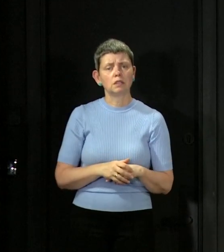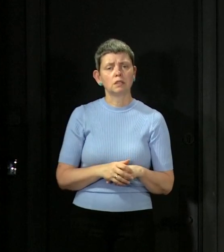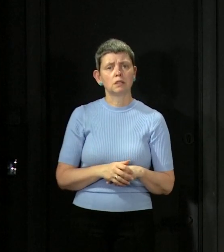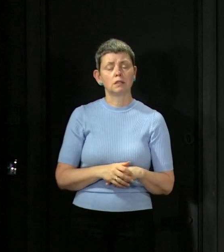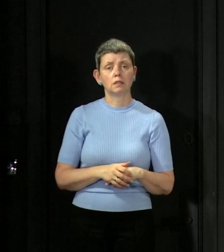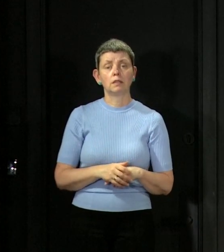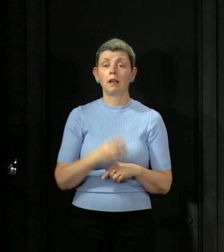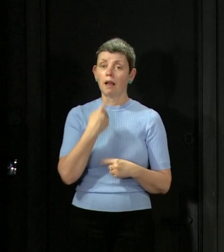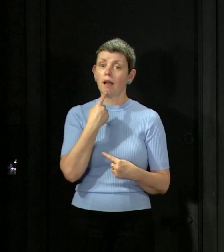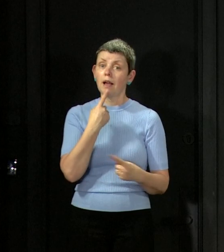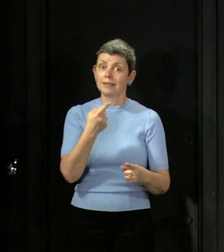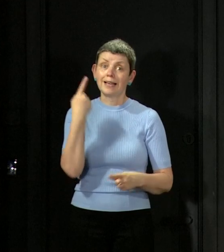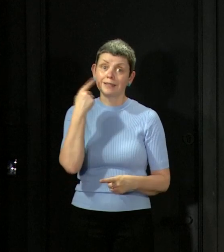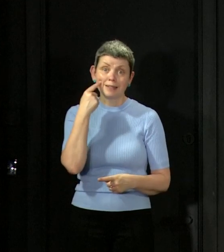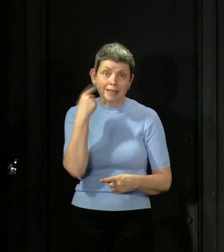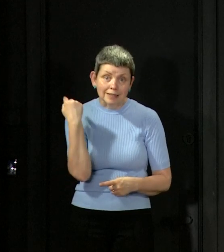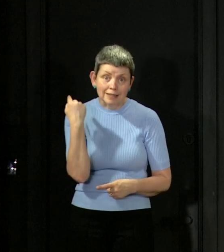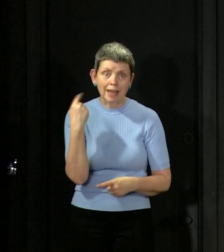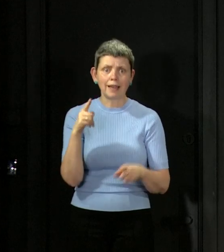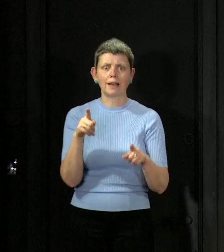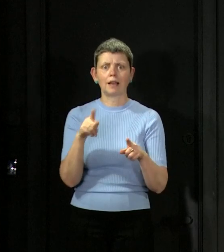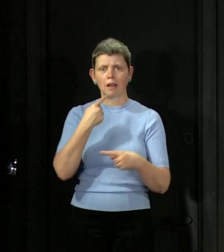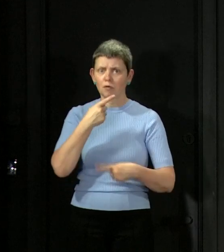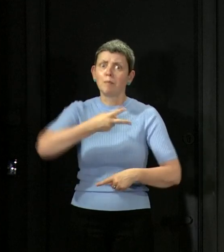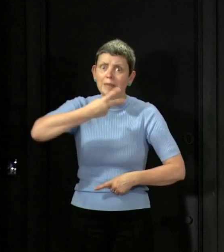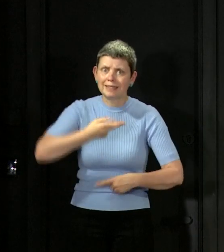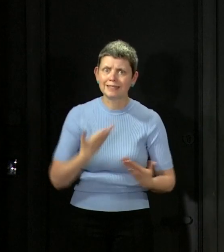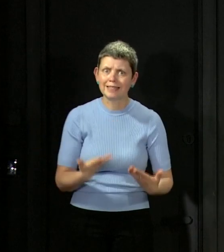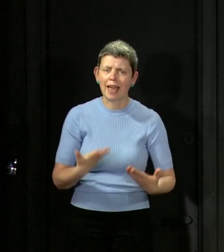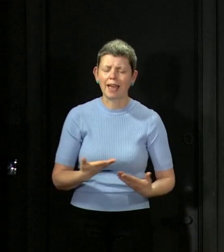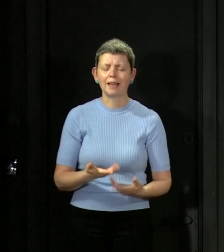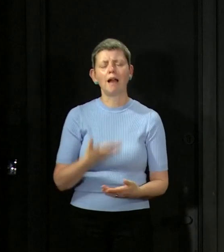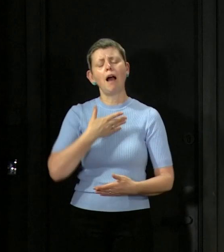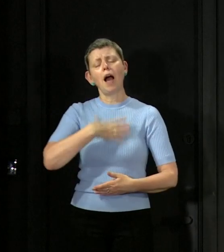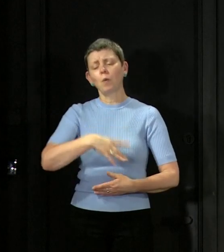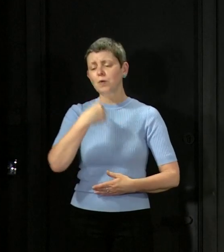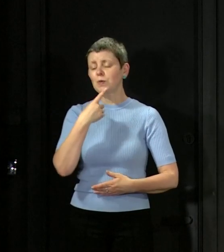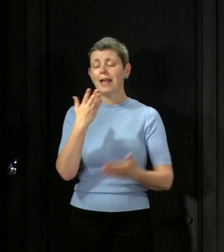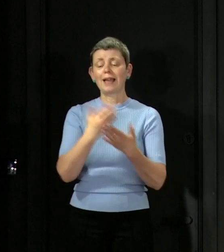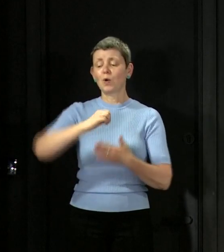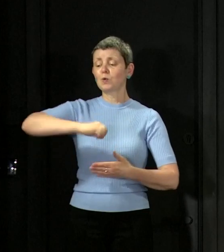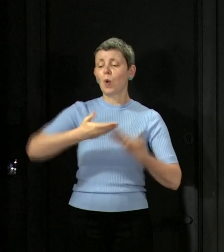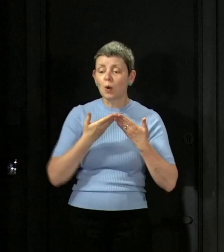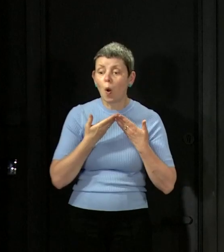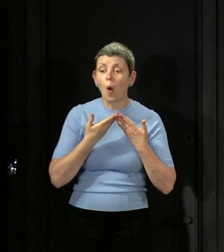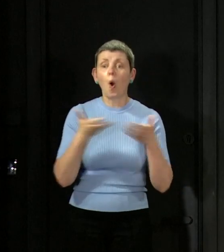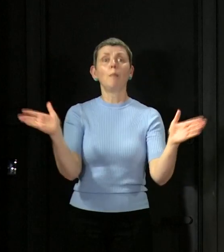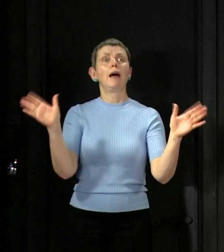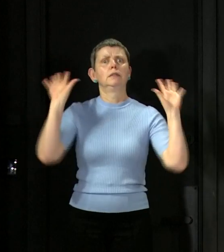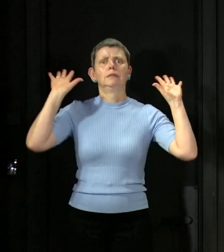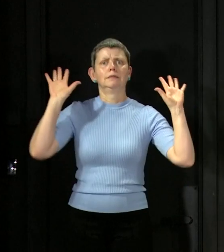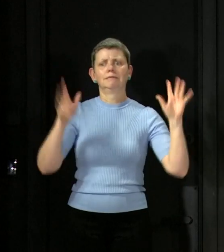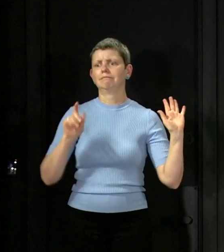say it again, I so look forward to the day when I can stand here and say to people, Scotland is open, please go to our tourist